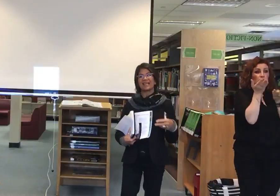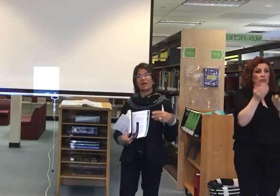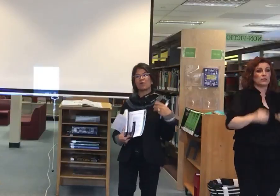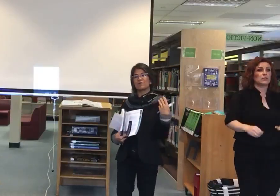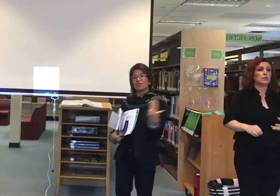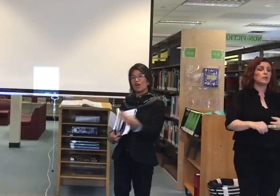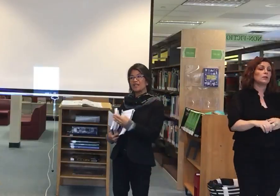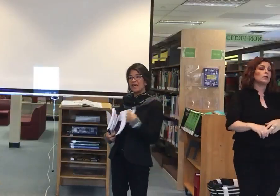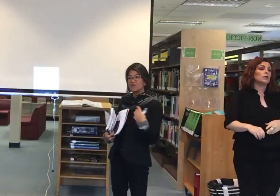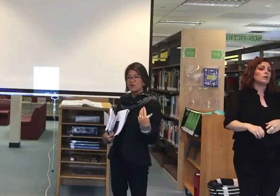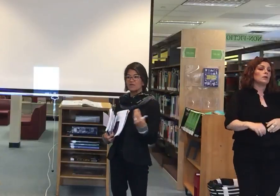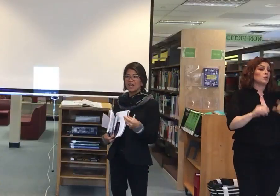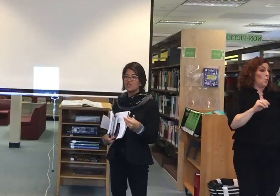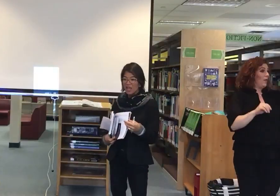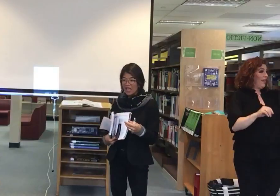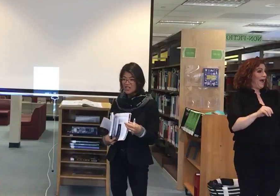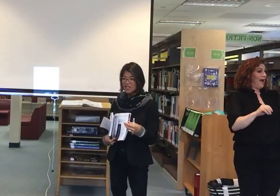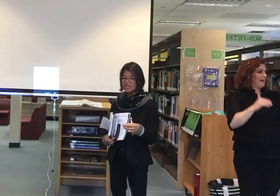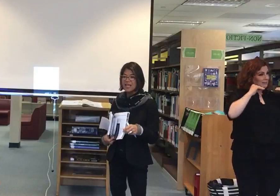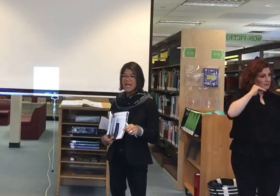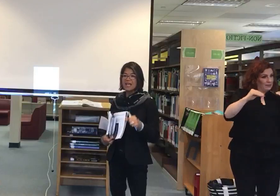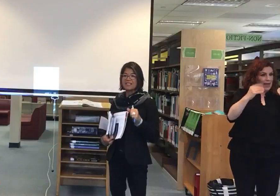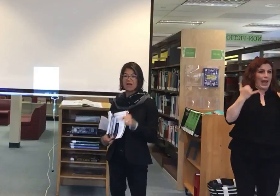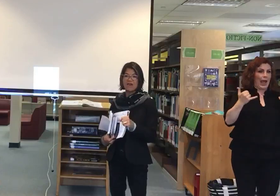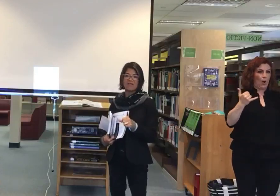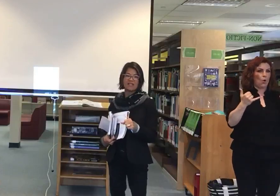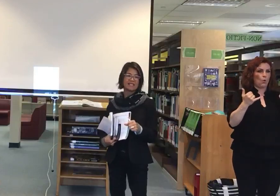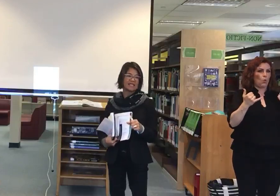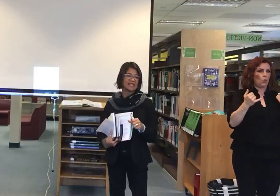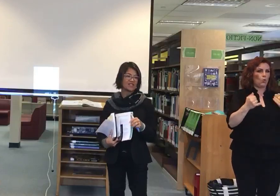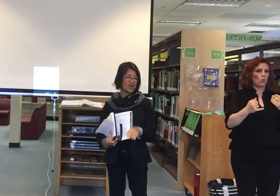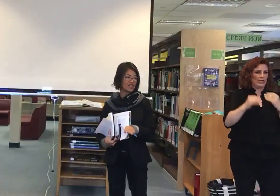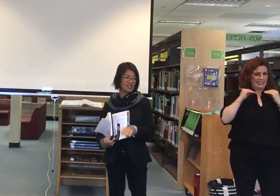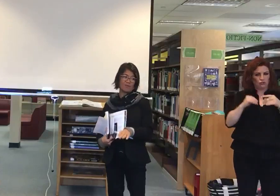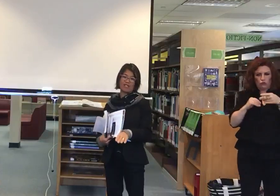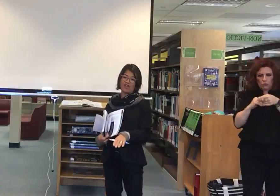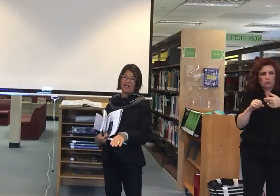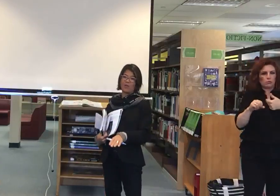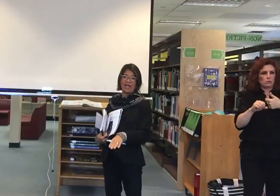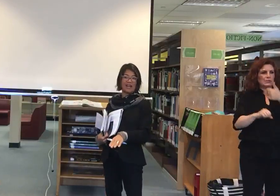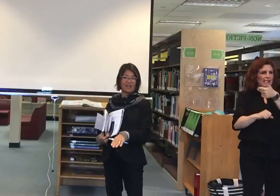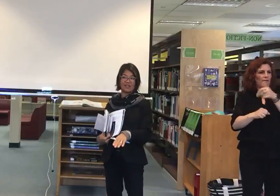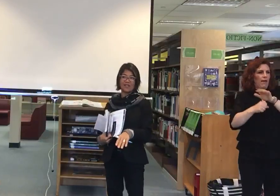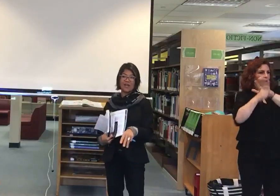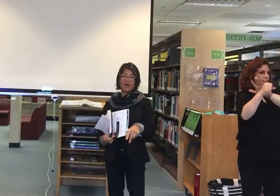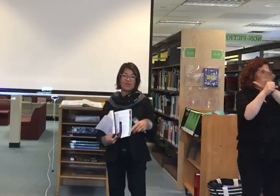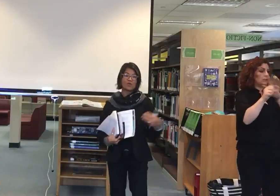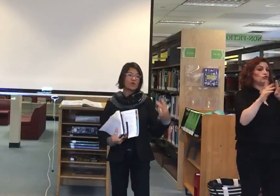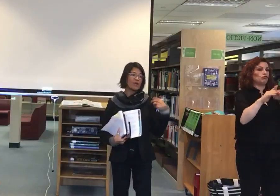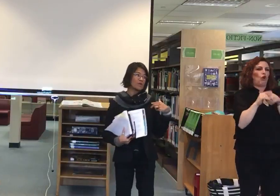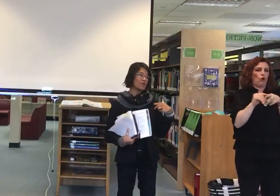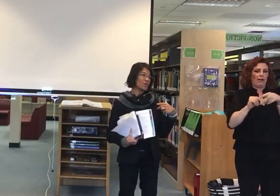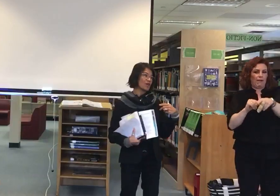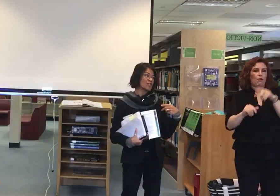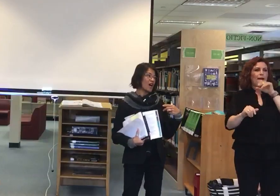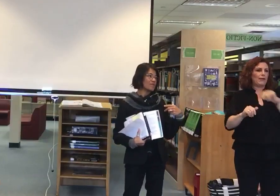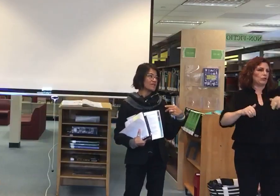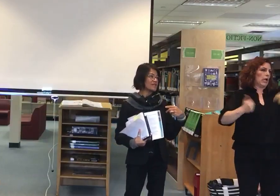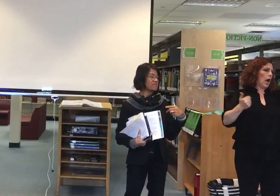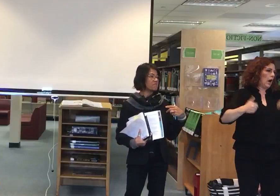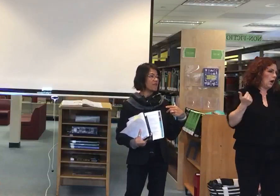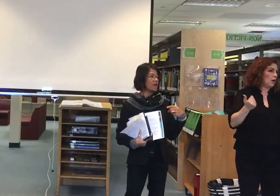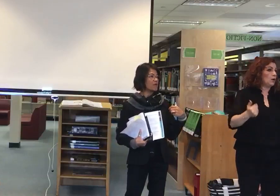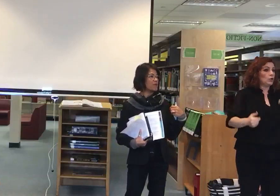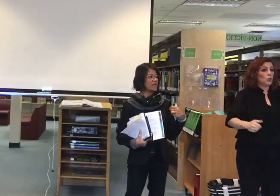that starting that sort of education and self-advocacy should be starting way younger. So when we would do the